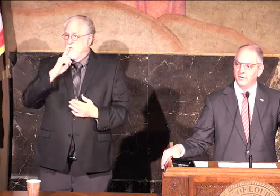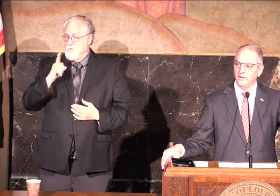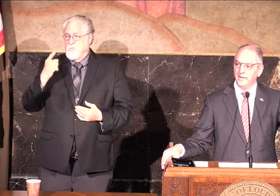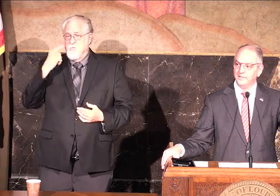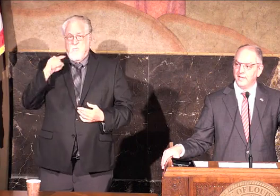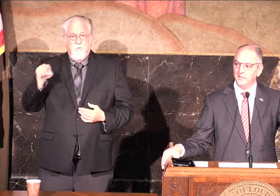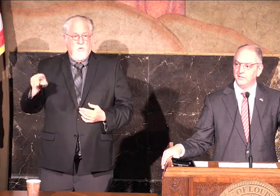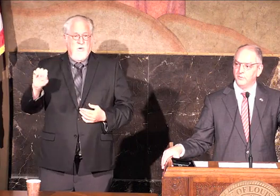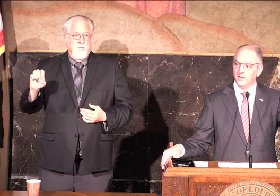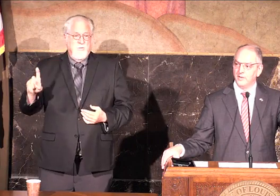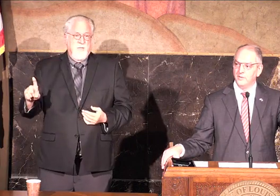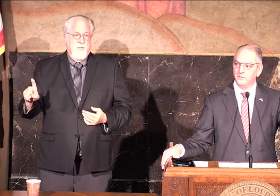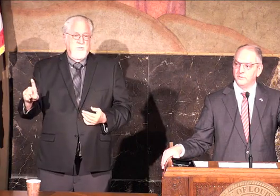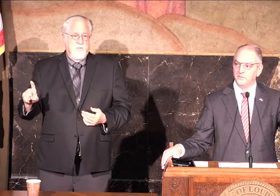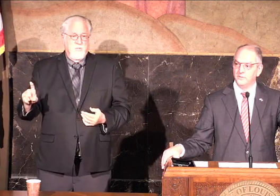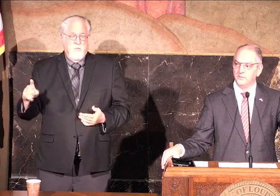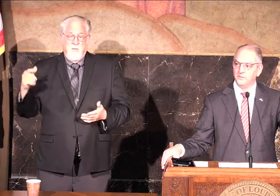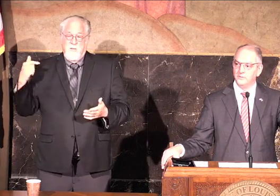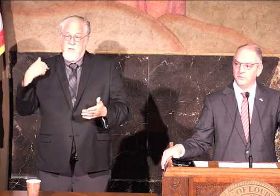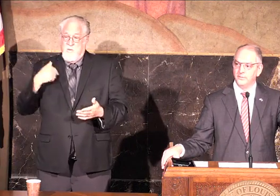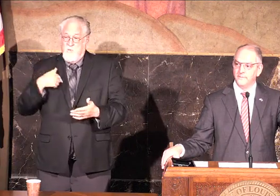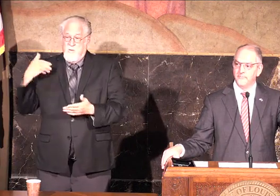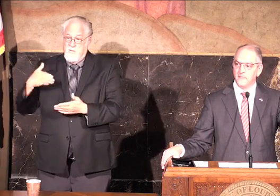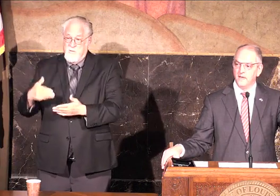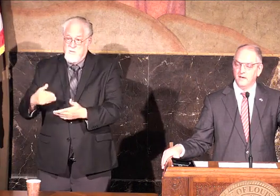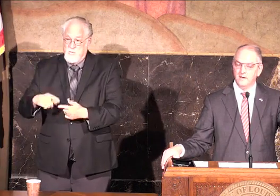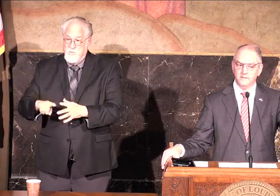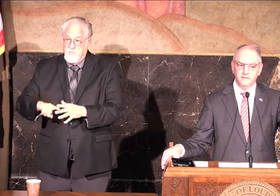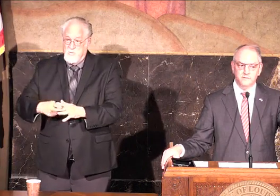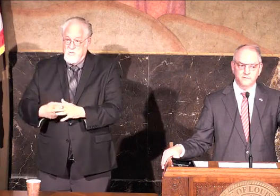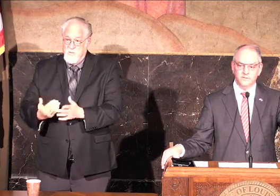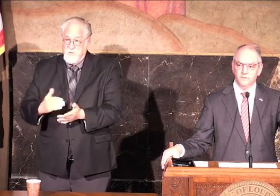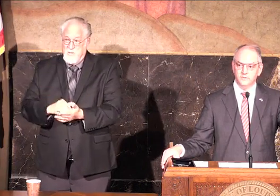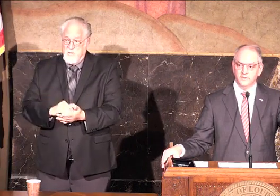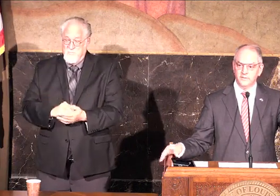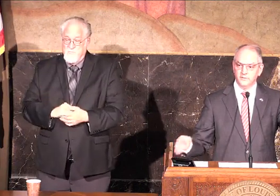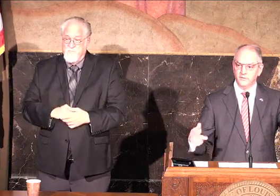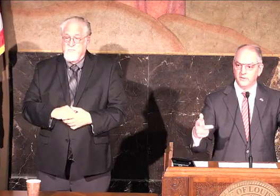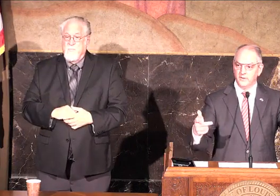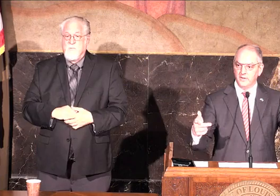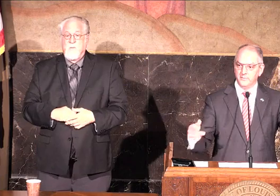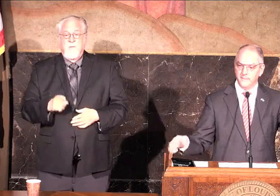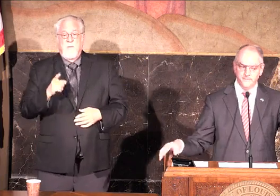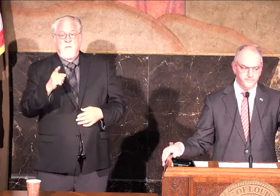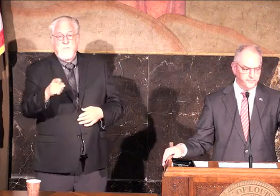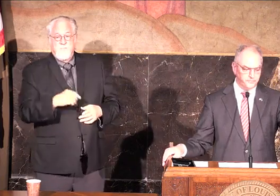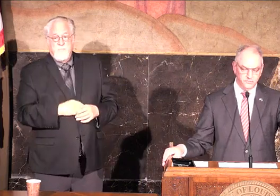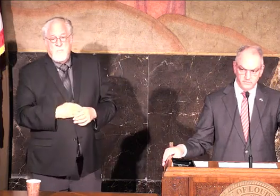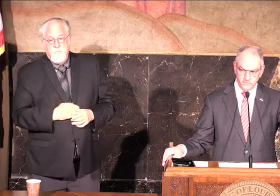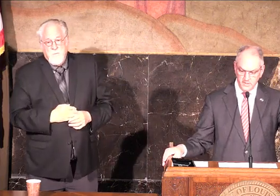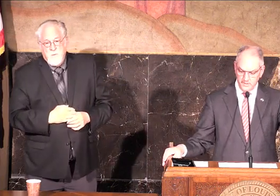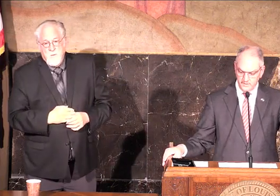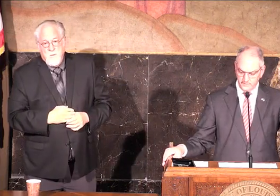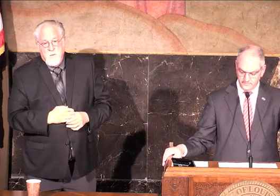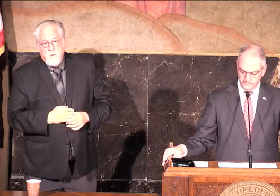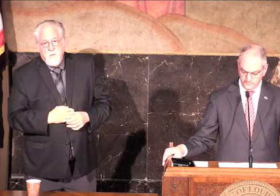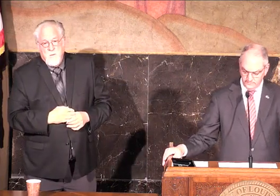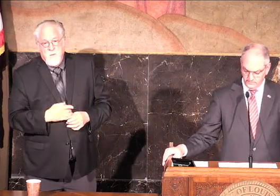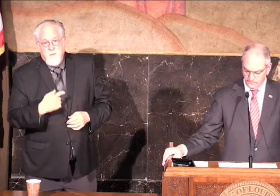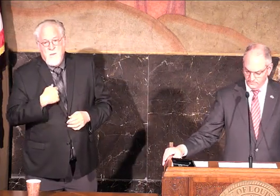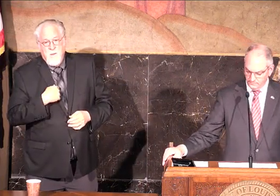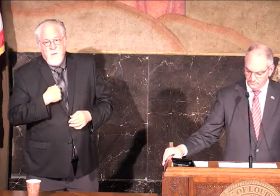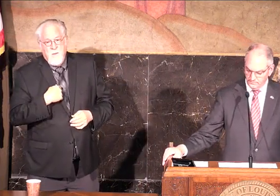for education as we get closer to resuming the schools in the next school year. Yes, ma'am. So I also